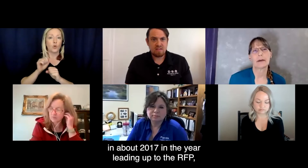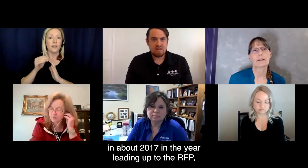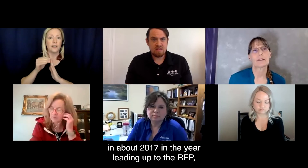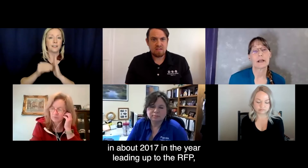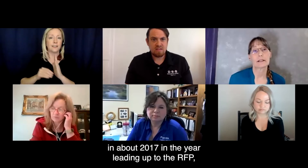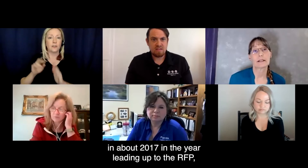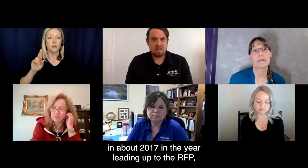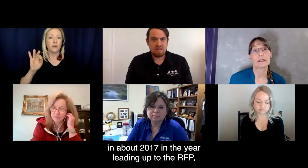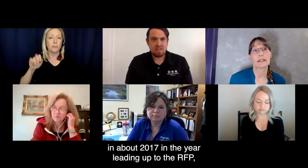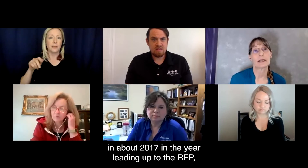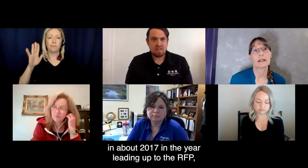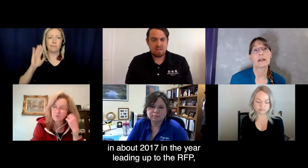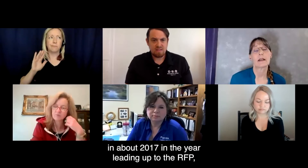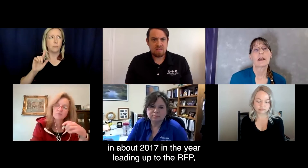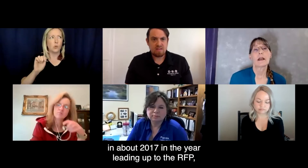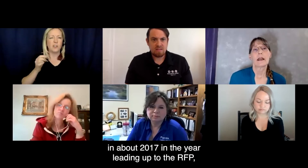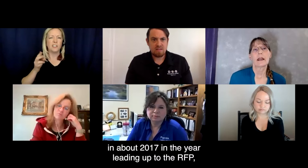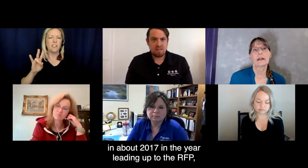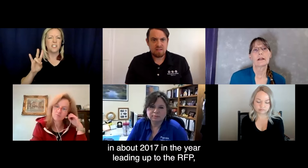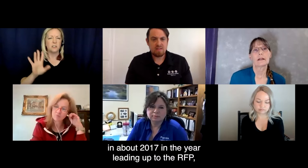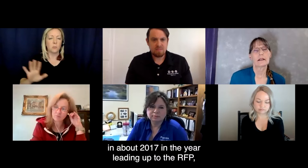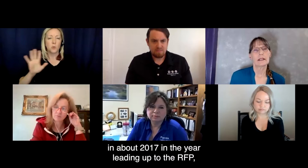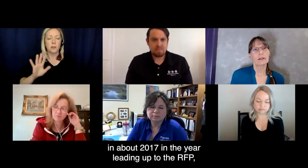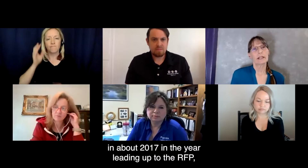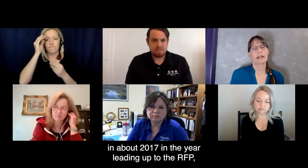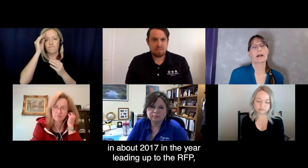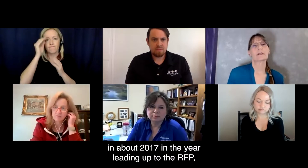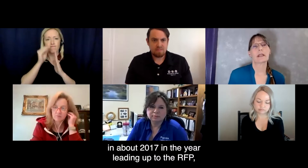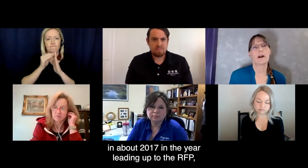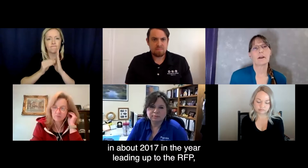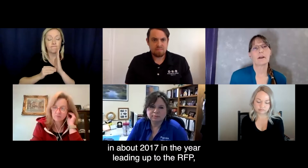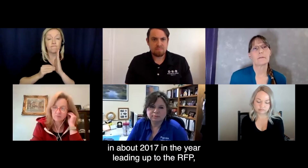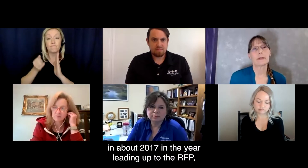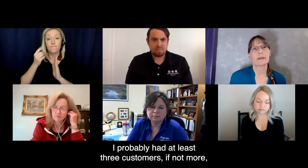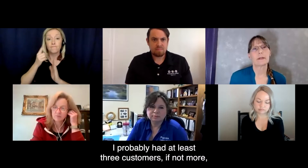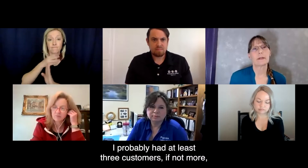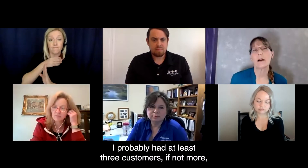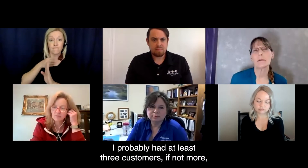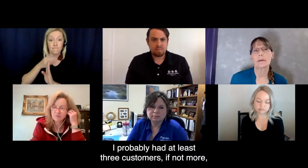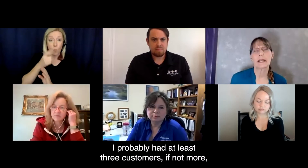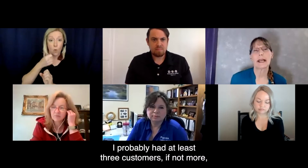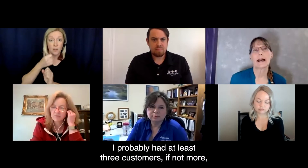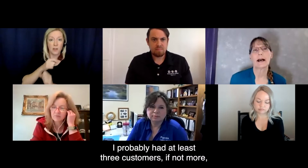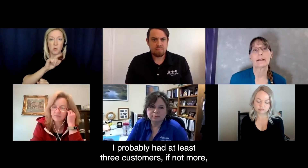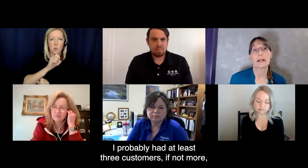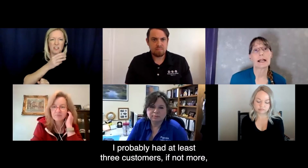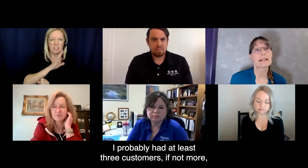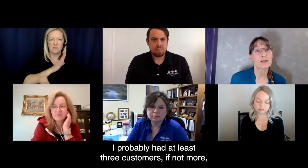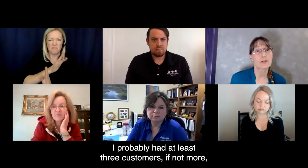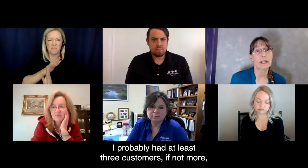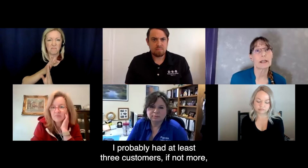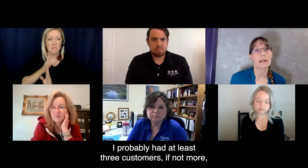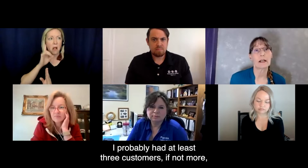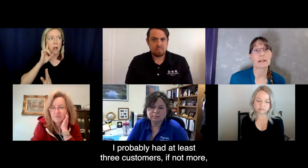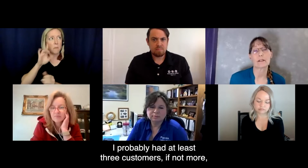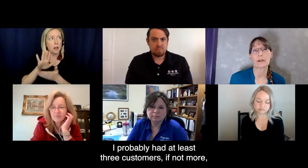in about 2017. And the year leading up to the RFP, I probably had at least